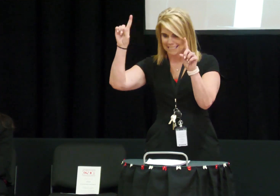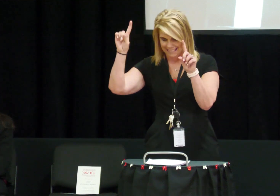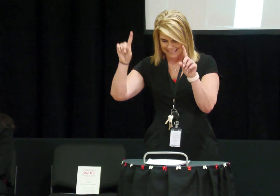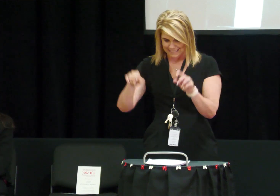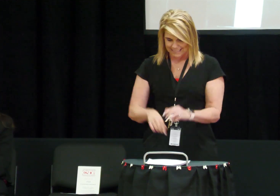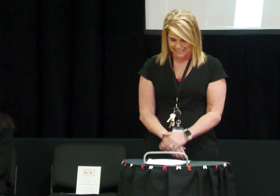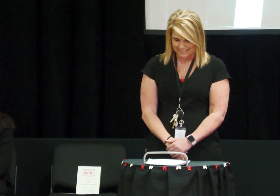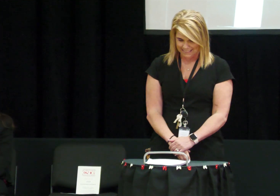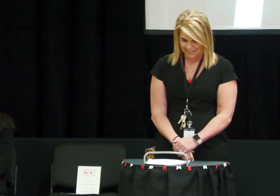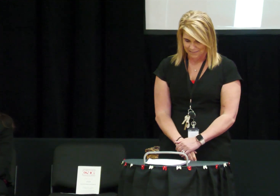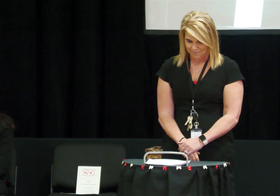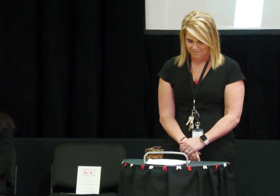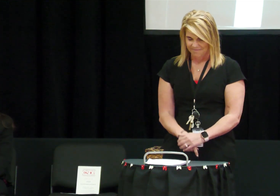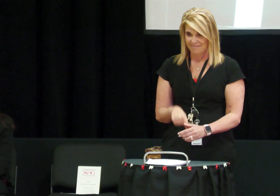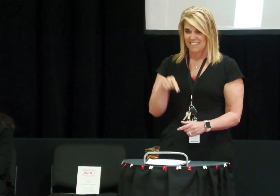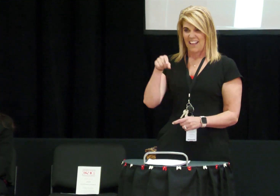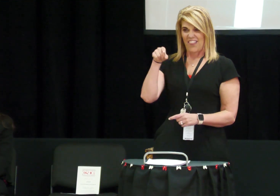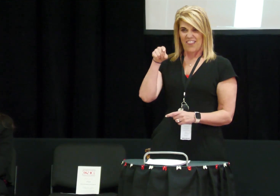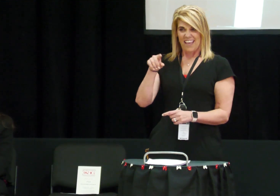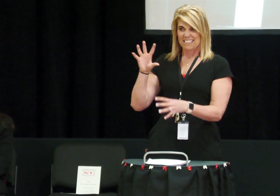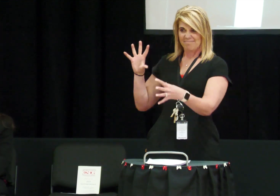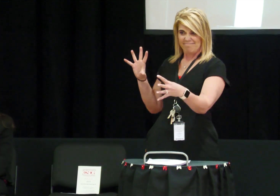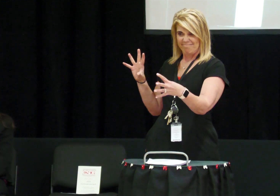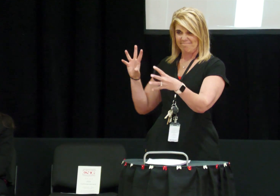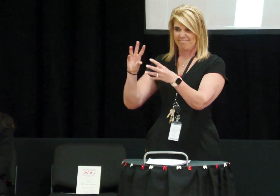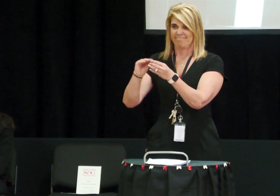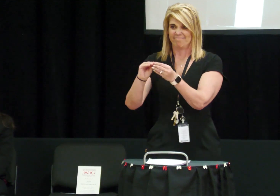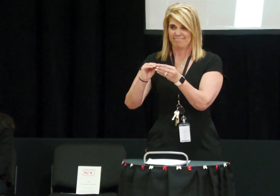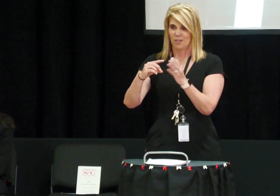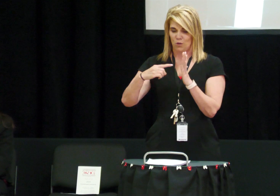I look at the seniors and your amazing successes.